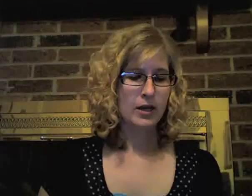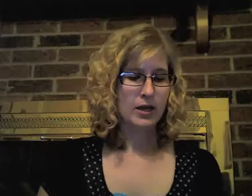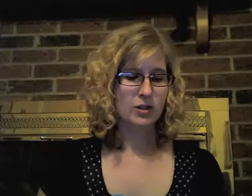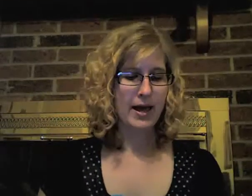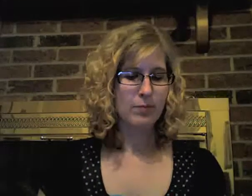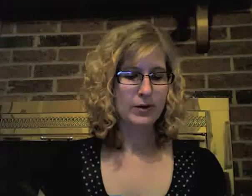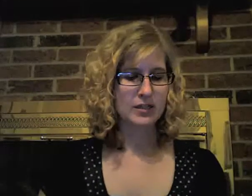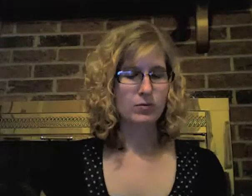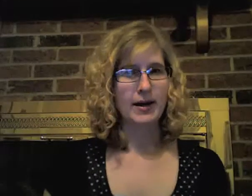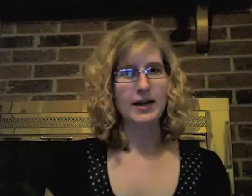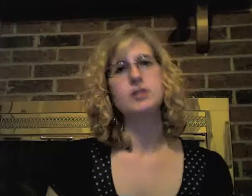into the